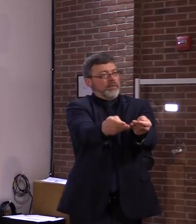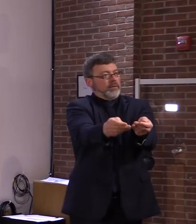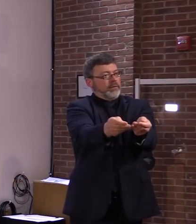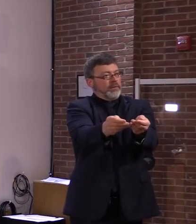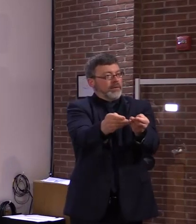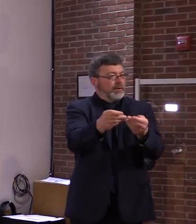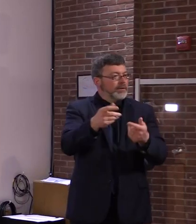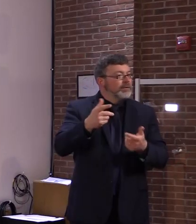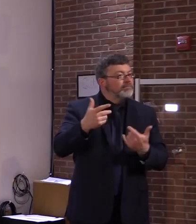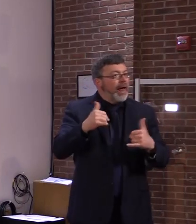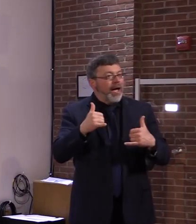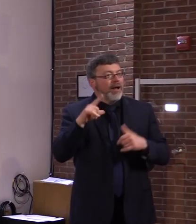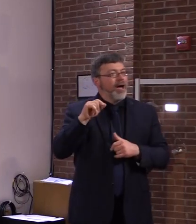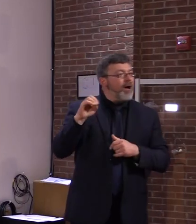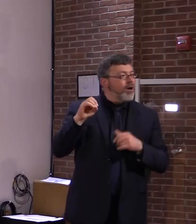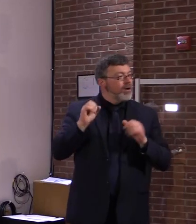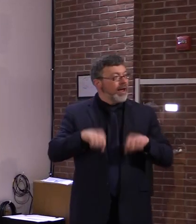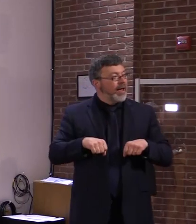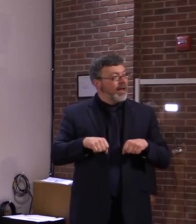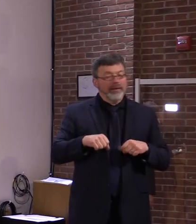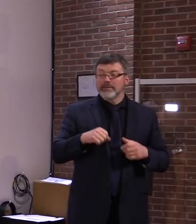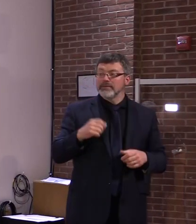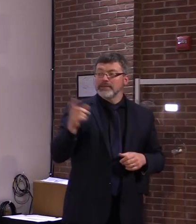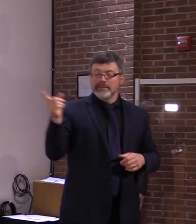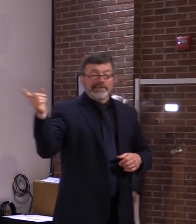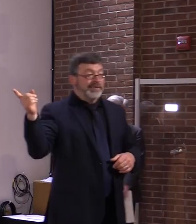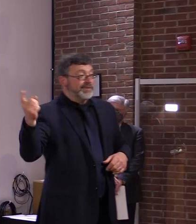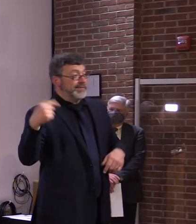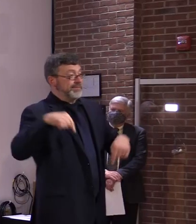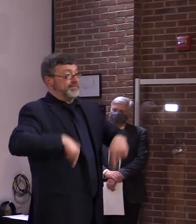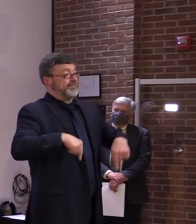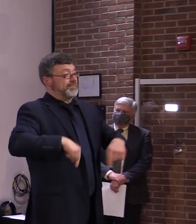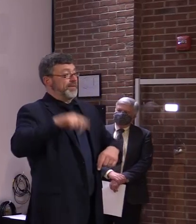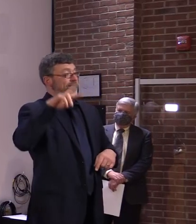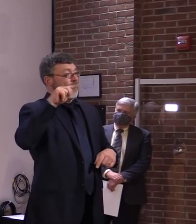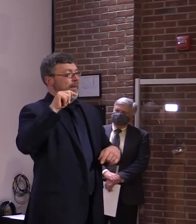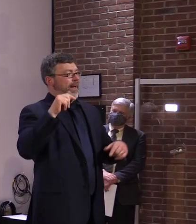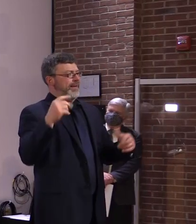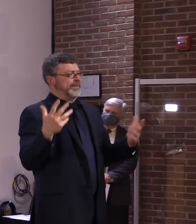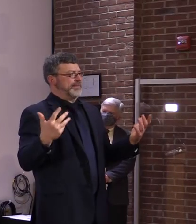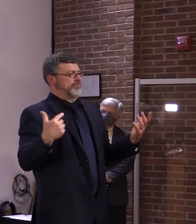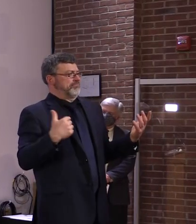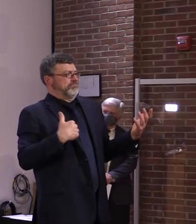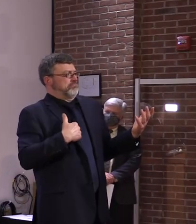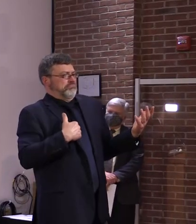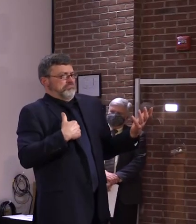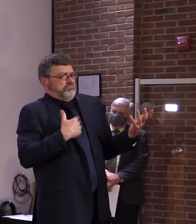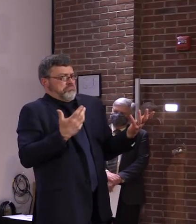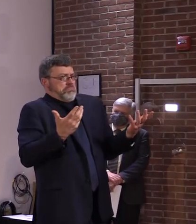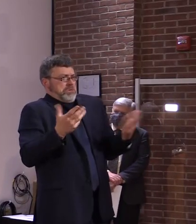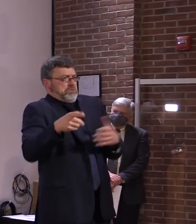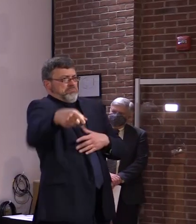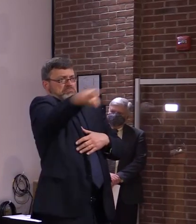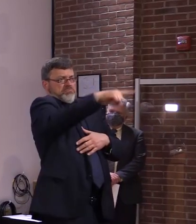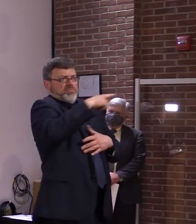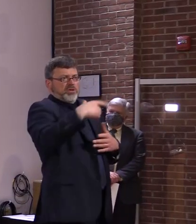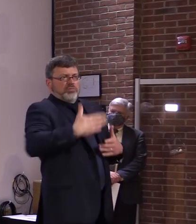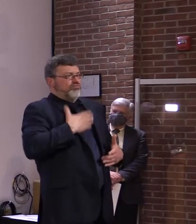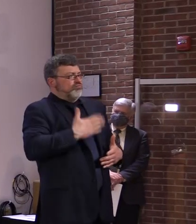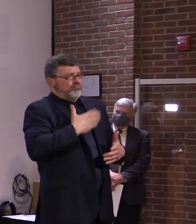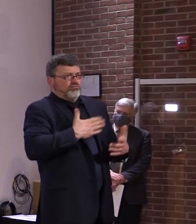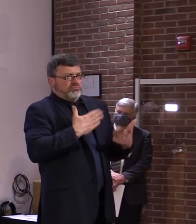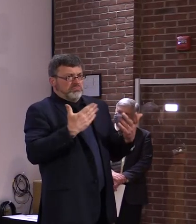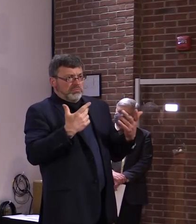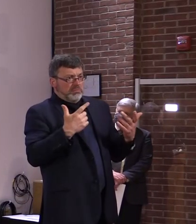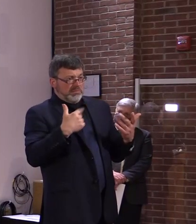and Vermonters have done the right thing, stepped up, and to offer those now, I think,